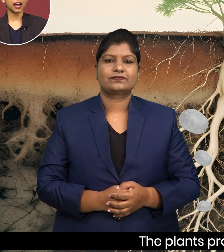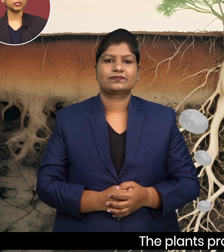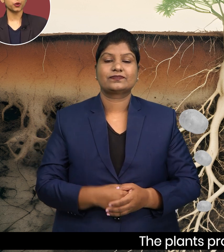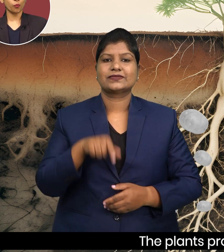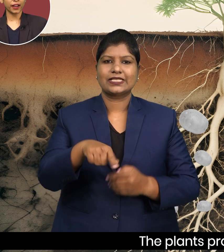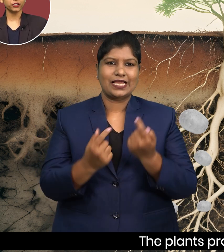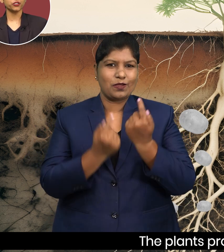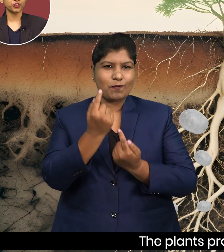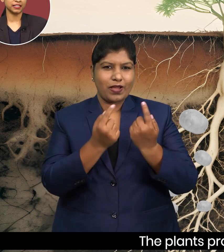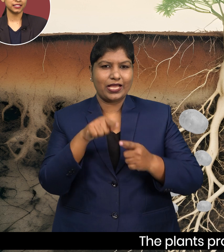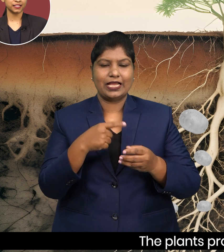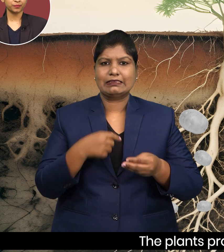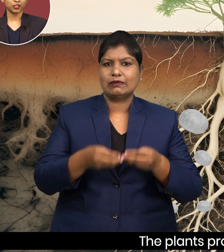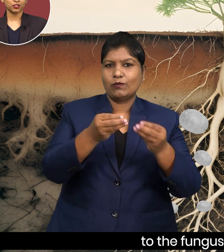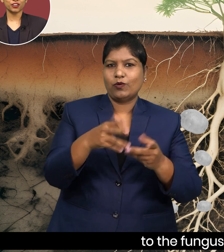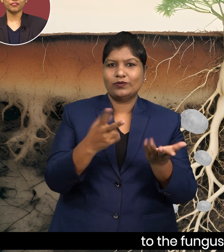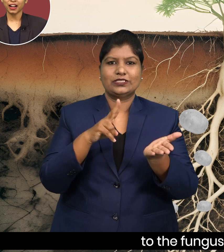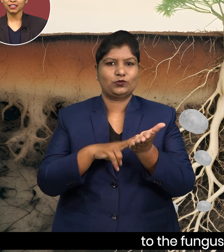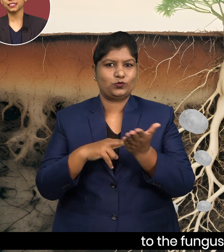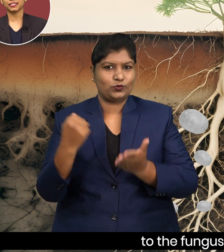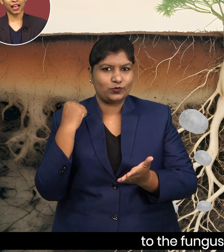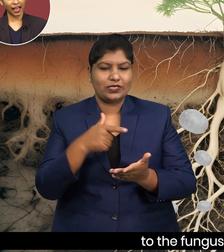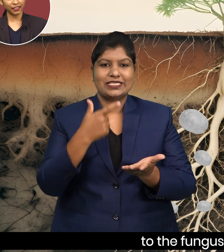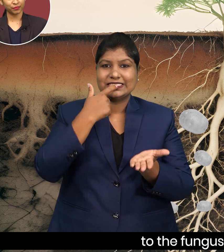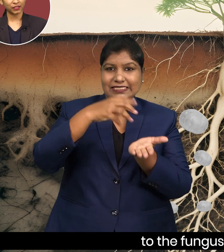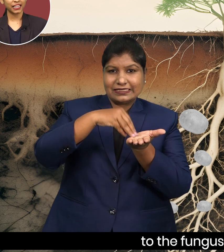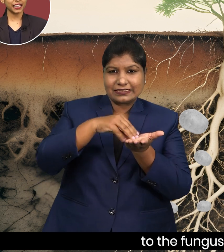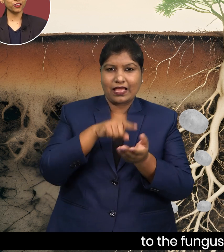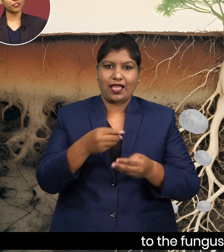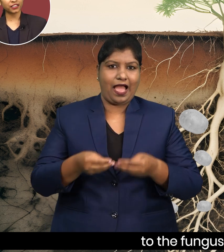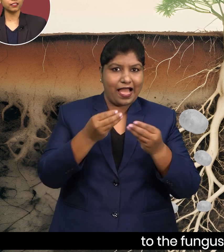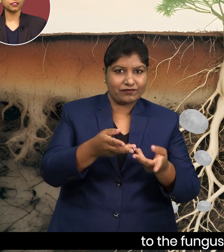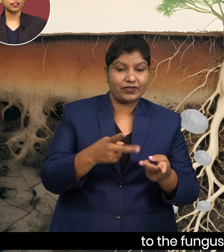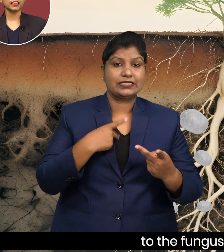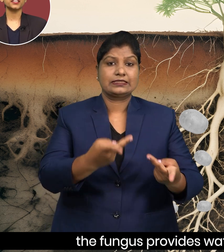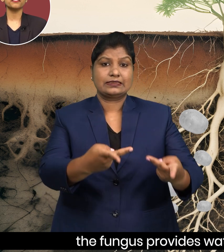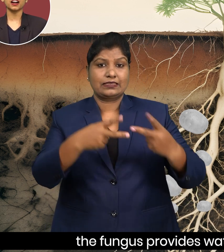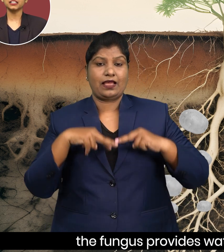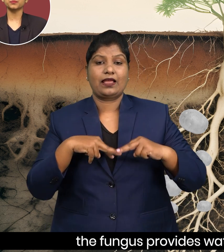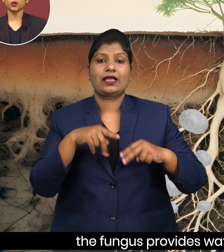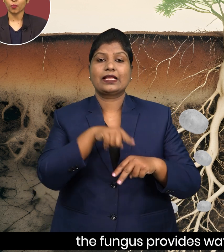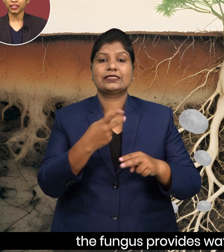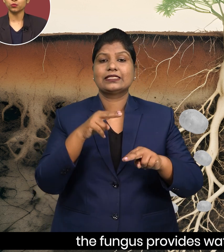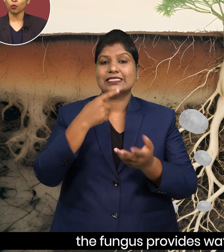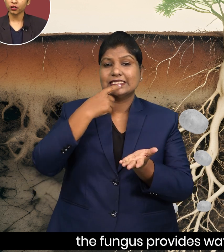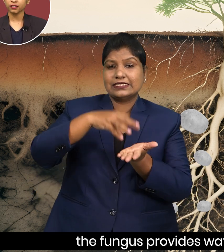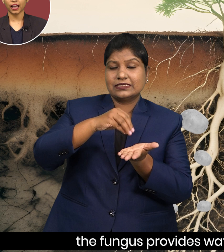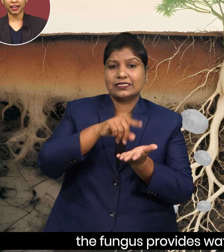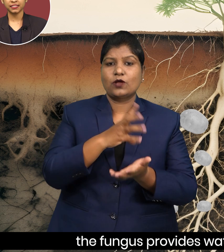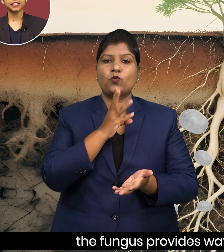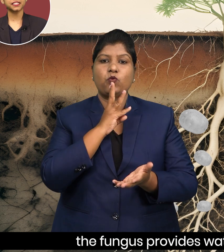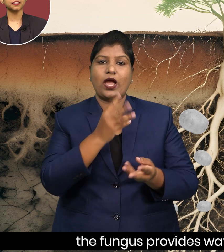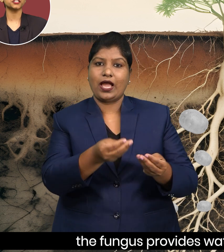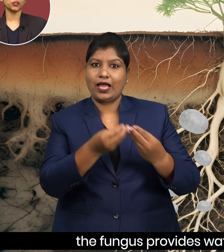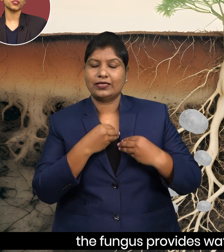The plants provide nutrients to the fungus, and in return, the fungus provides water